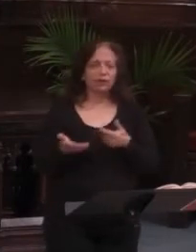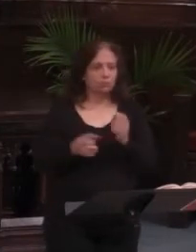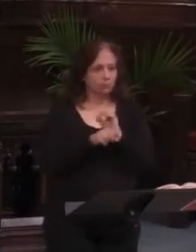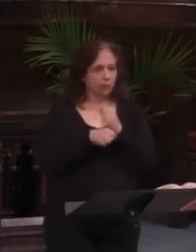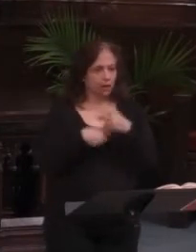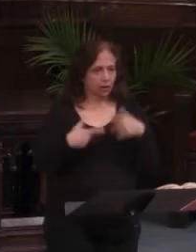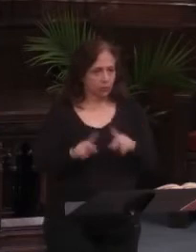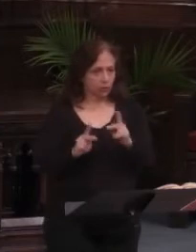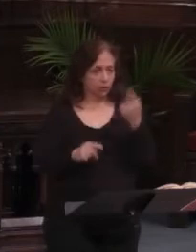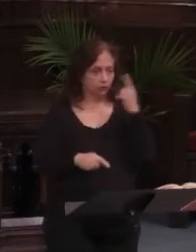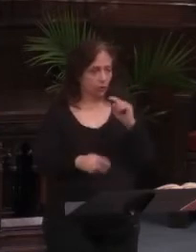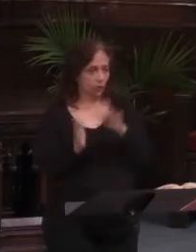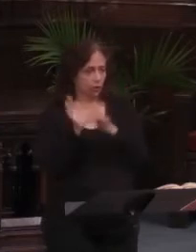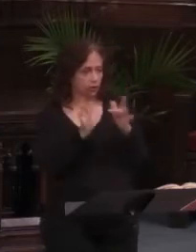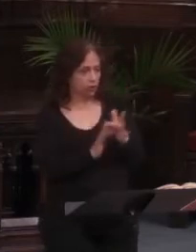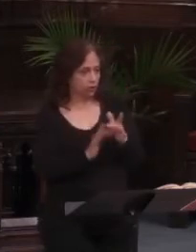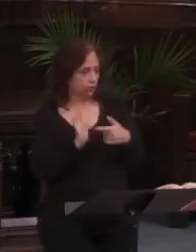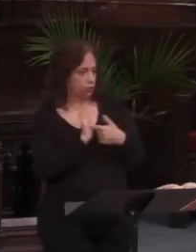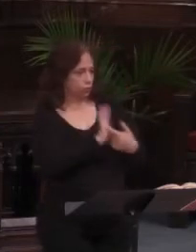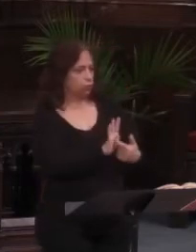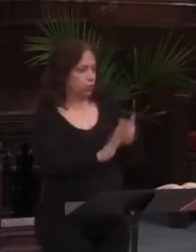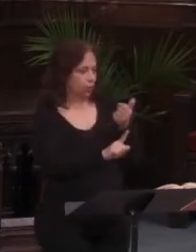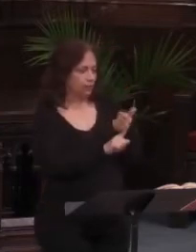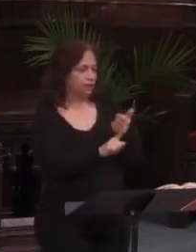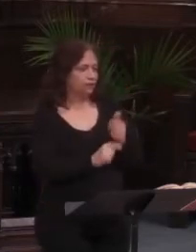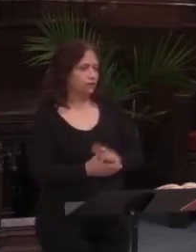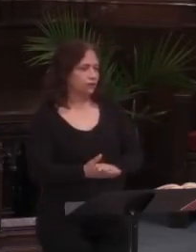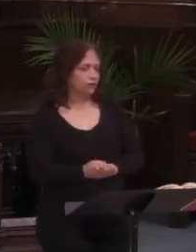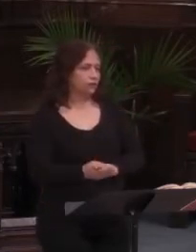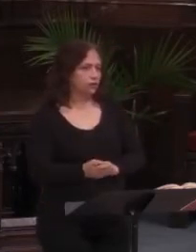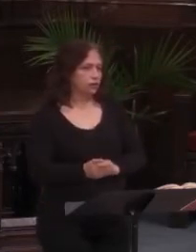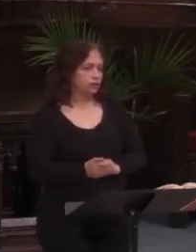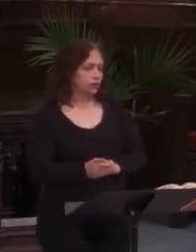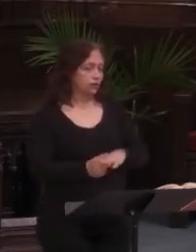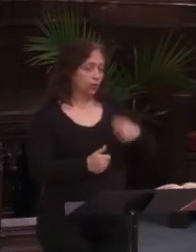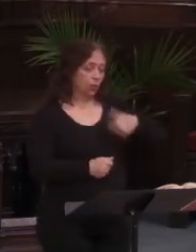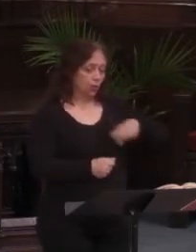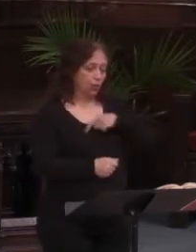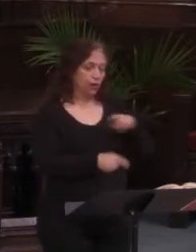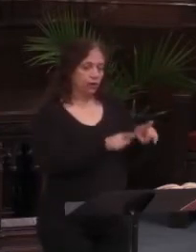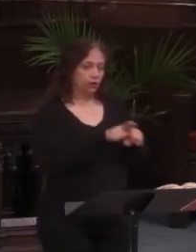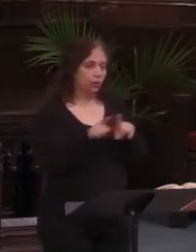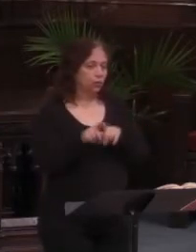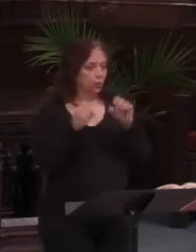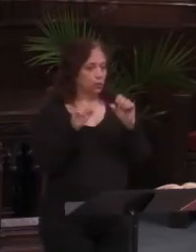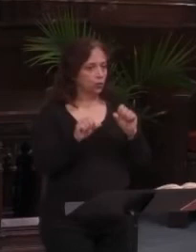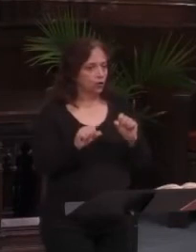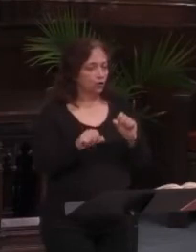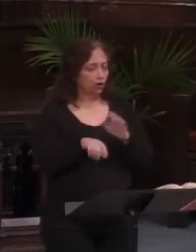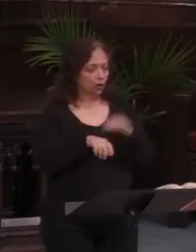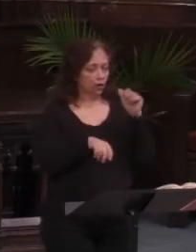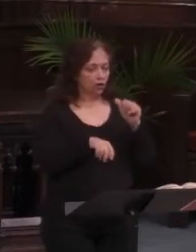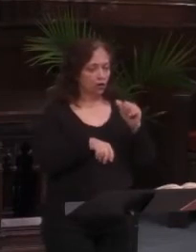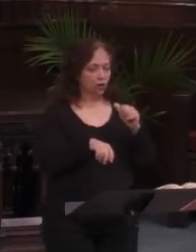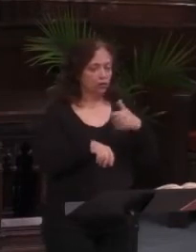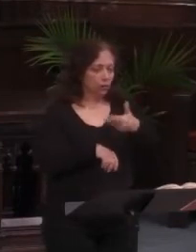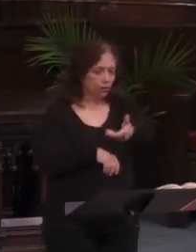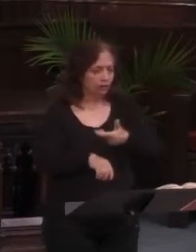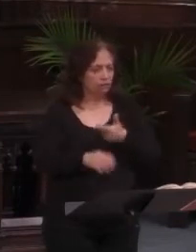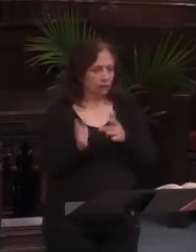opportunity for Jesus to reveal himself. We too are called to invite Jesus